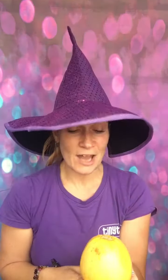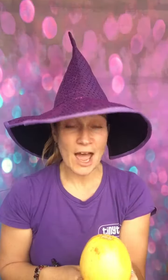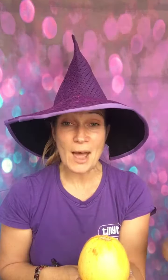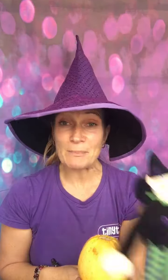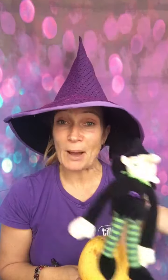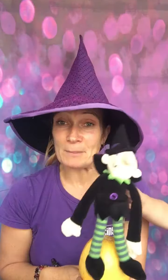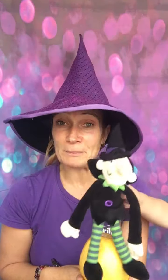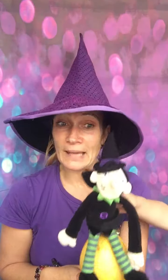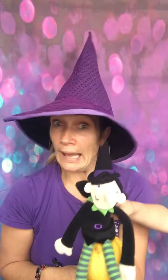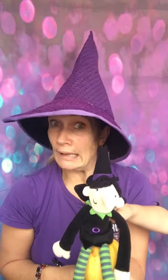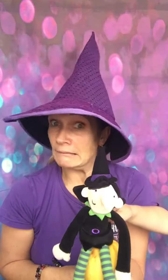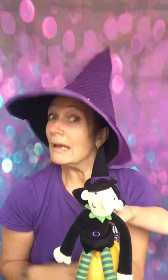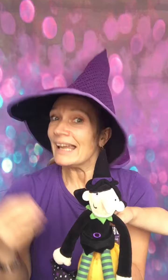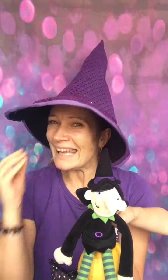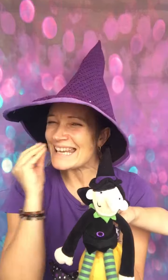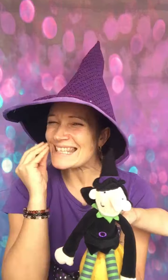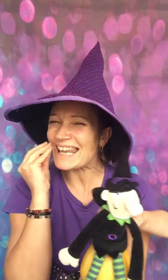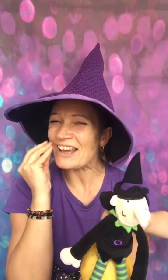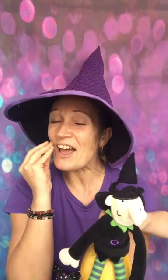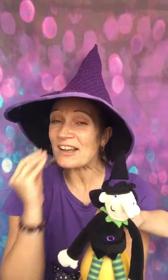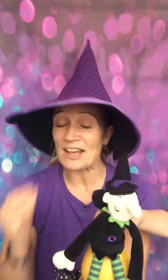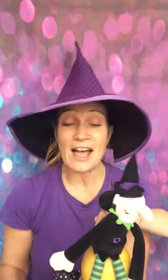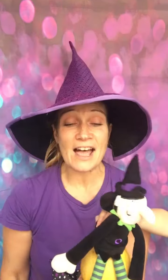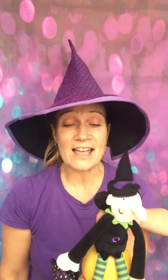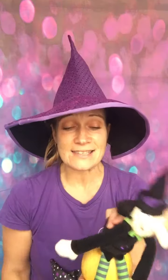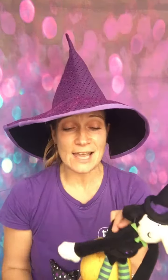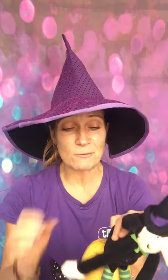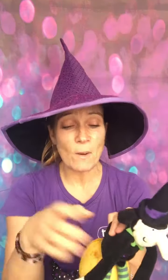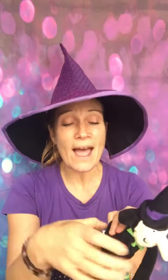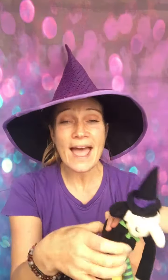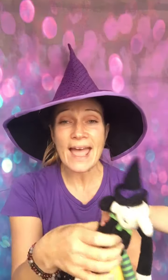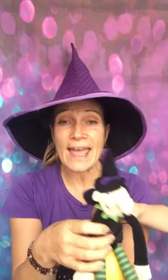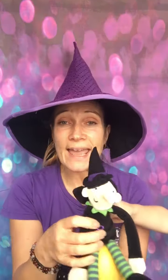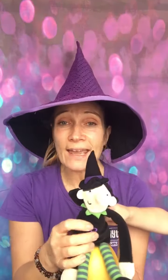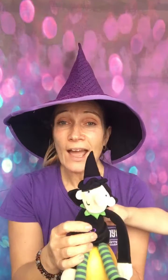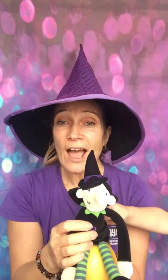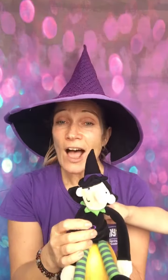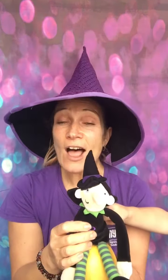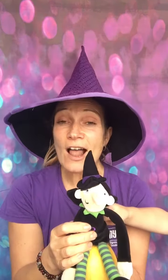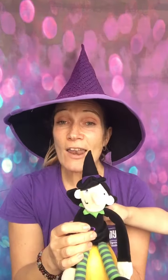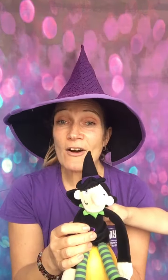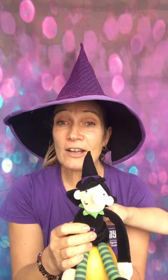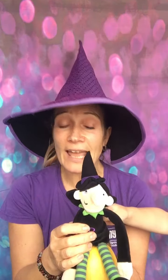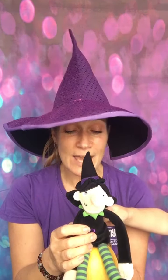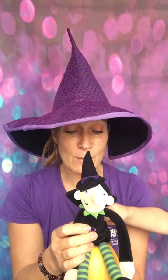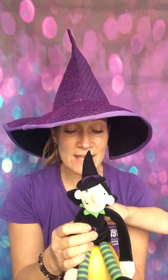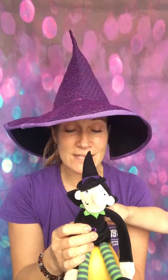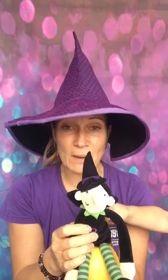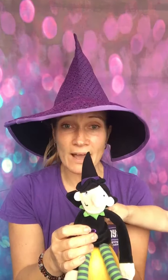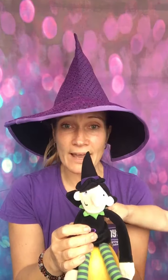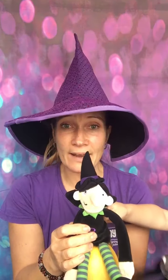her pumpkin, eating her curds and whey. Along came a